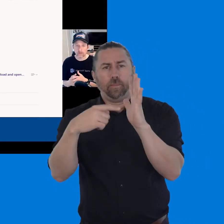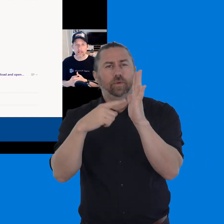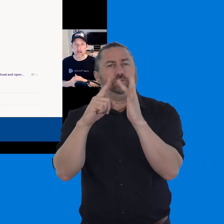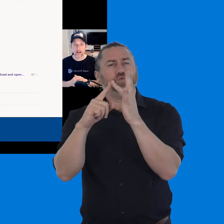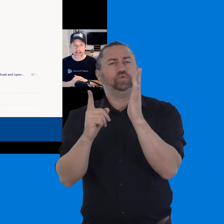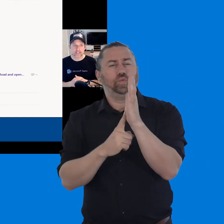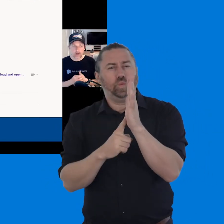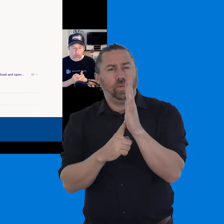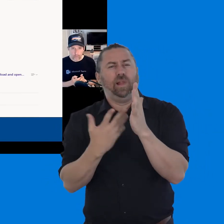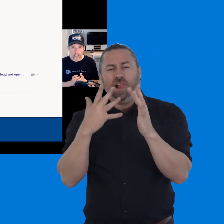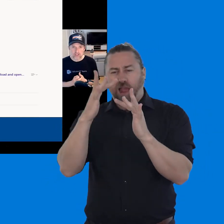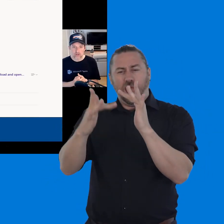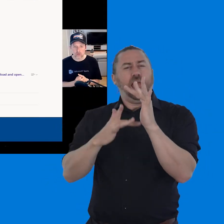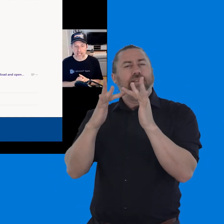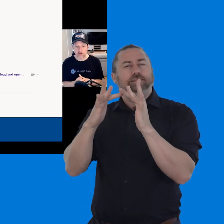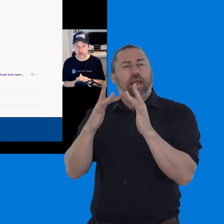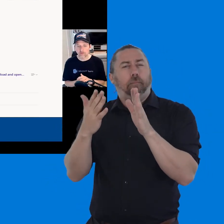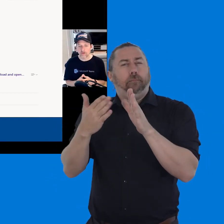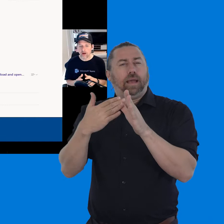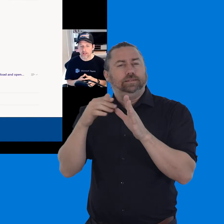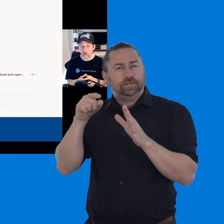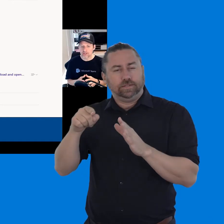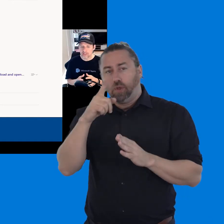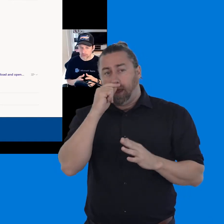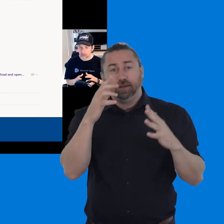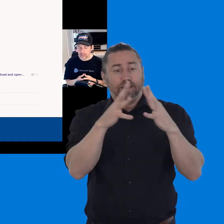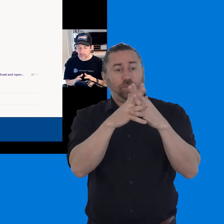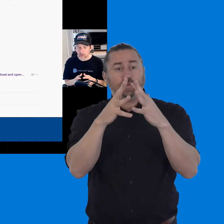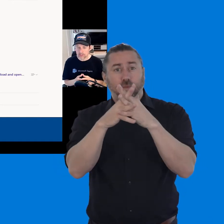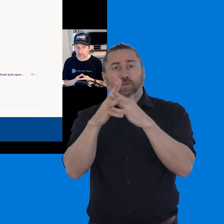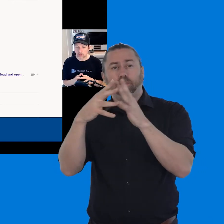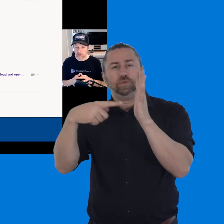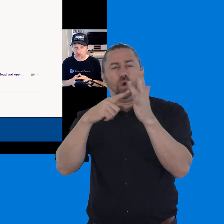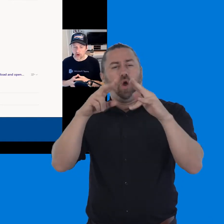as well. Okay, so our web-based tools, and you can find those at